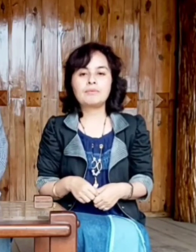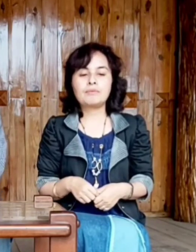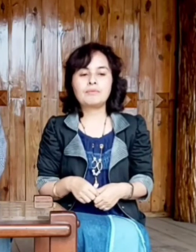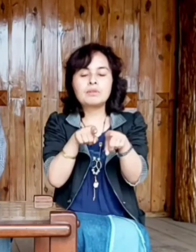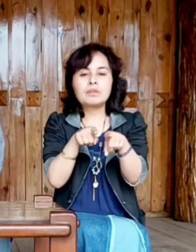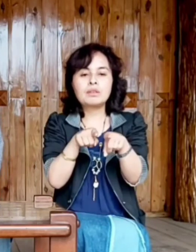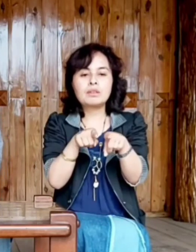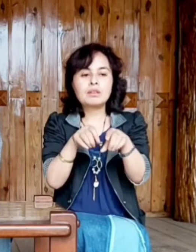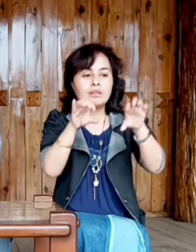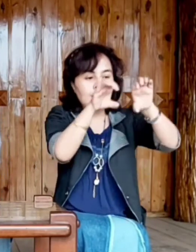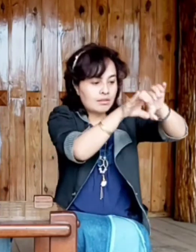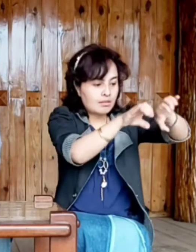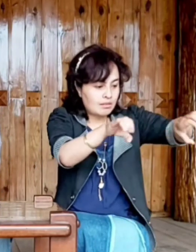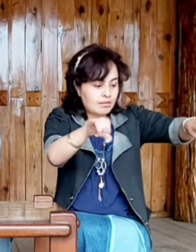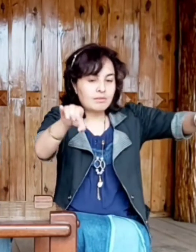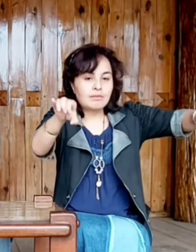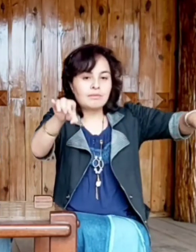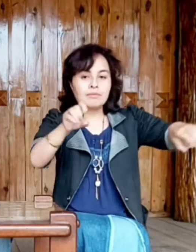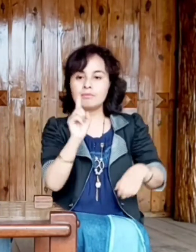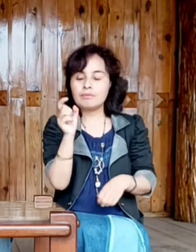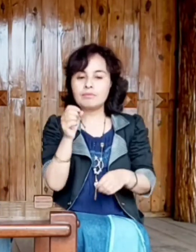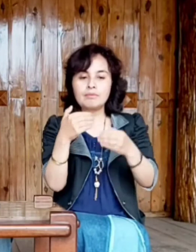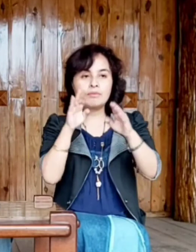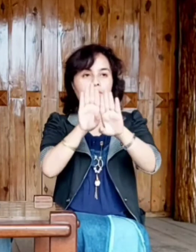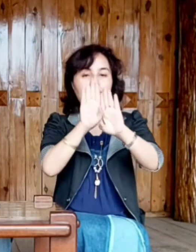like railing, door,